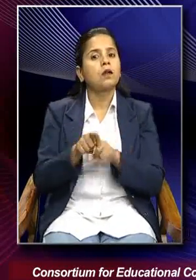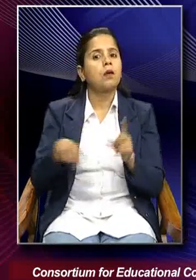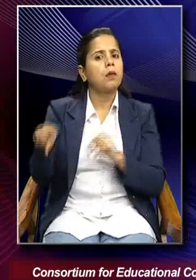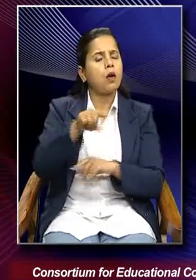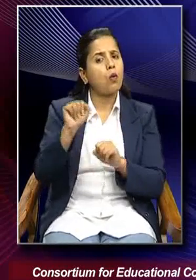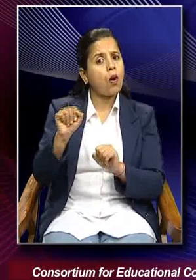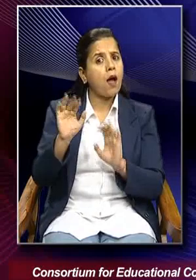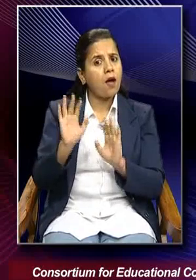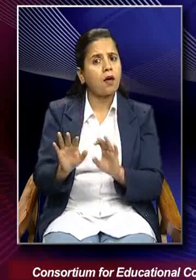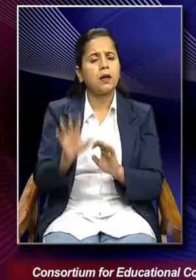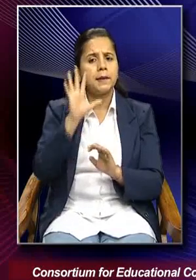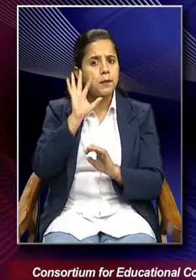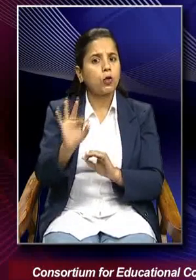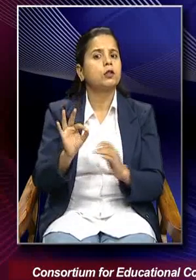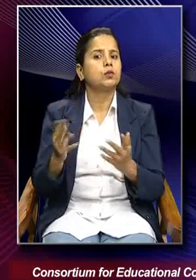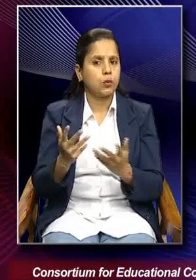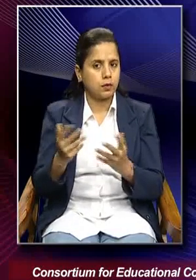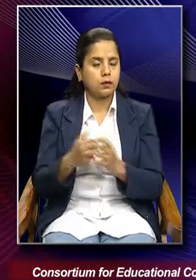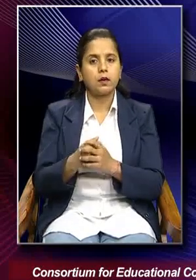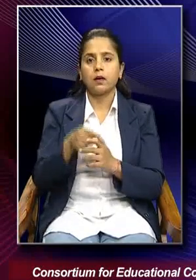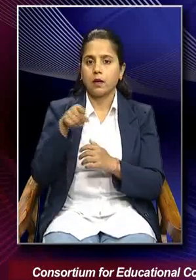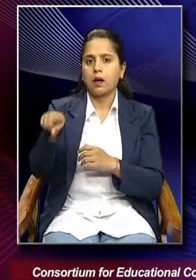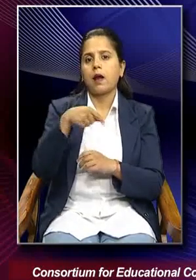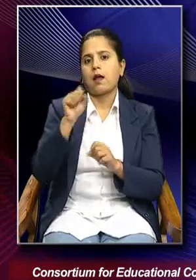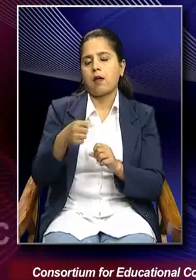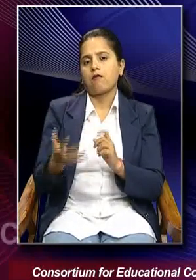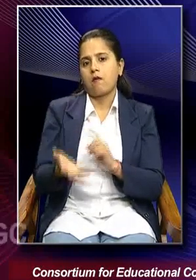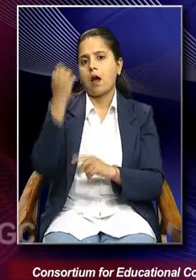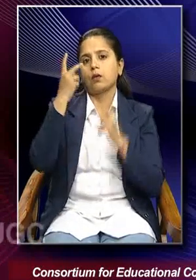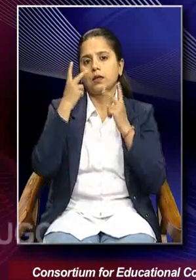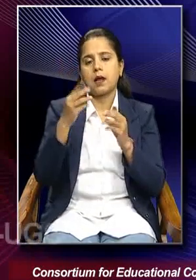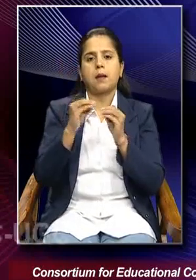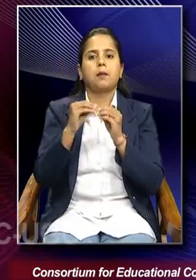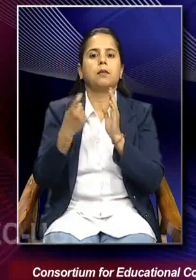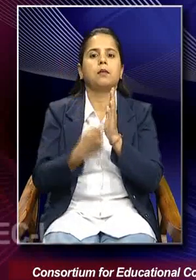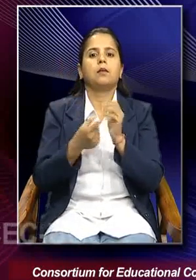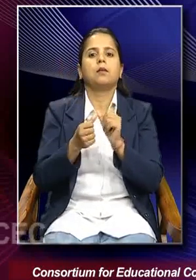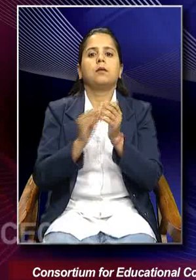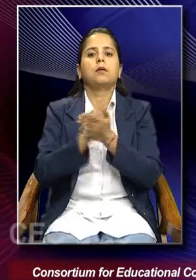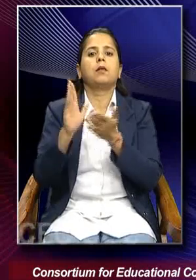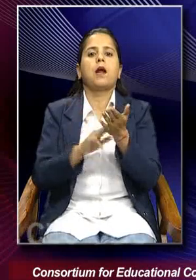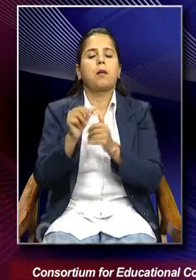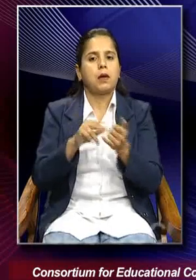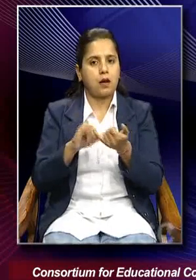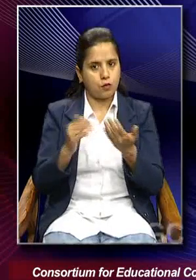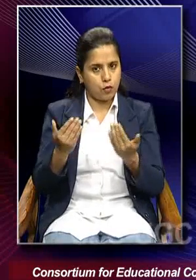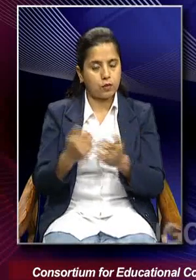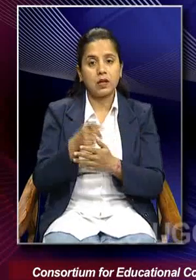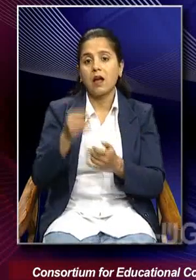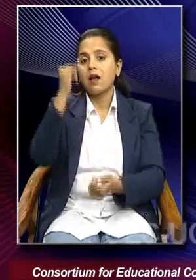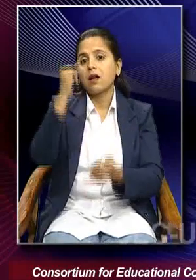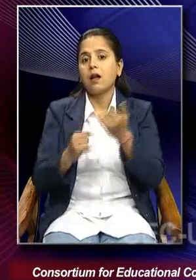are their significance. That is what we can find in the Brahmanas. The last